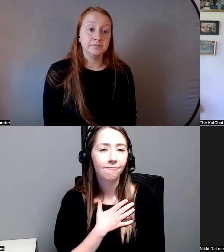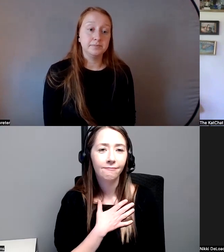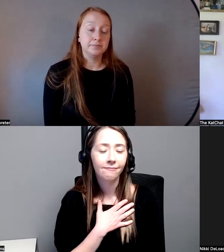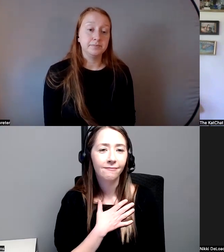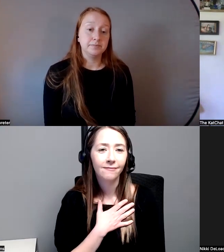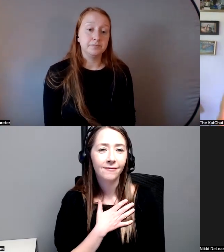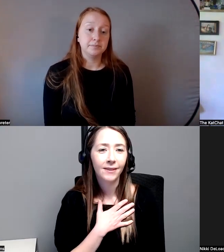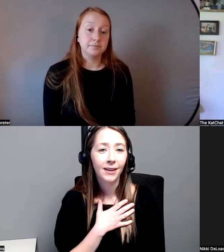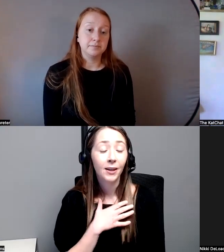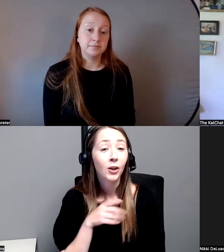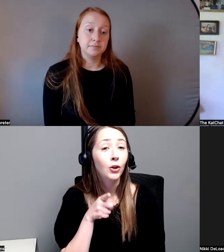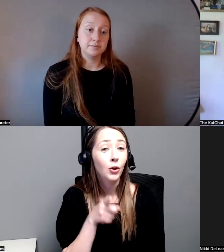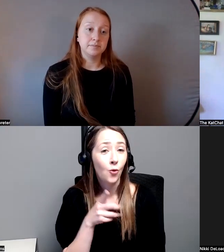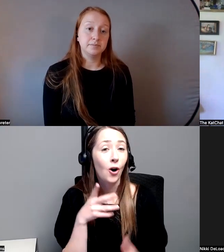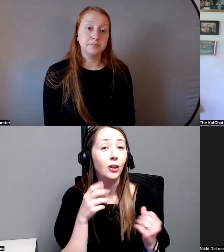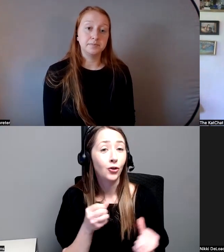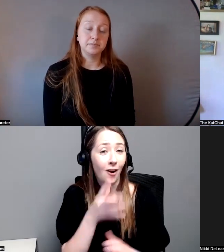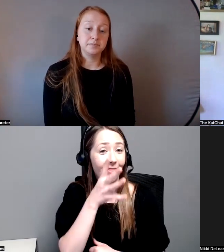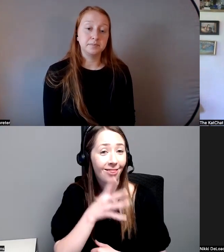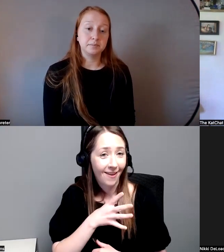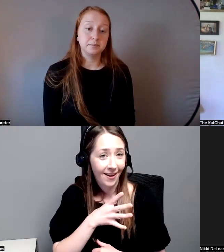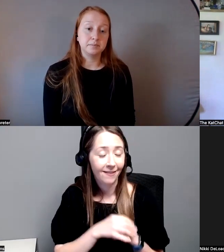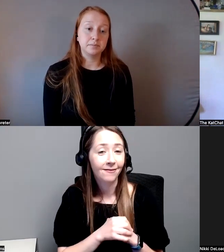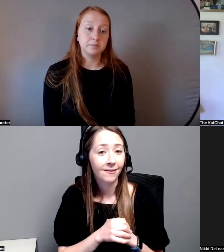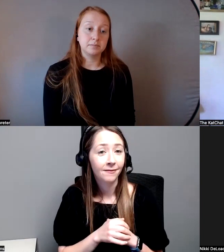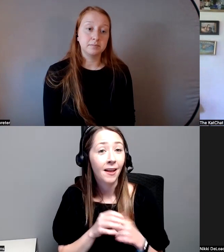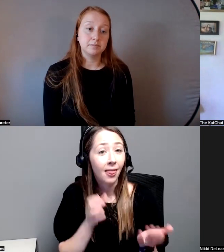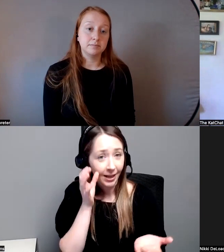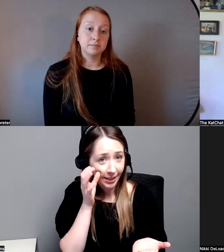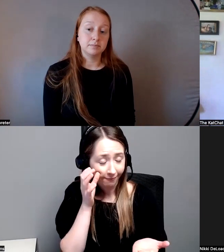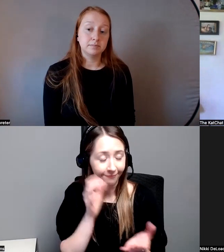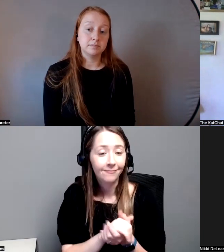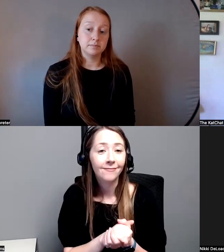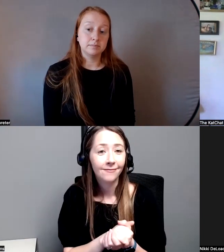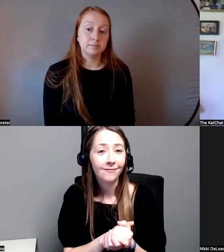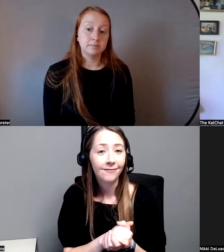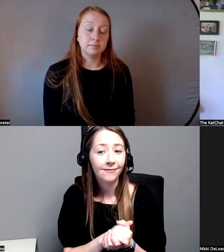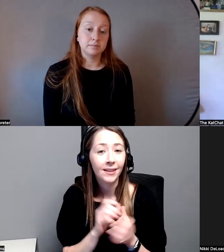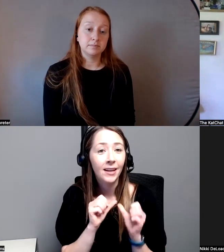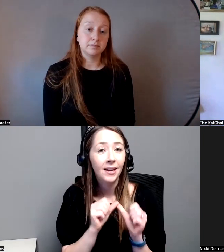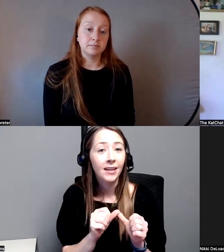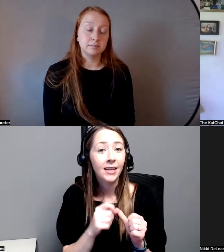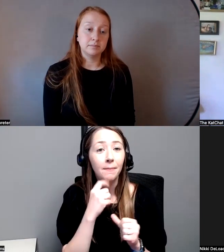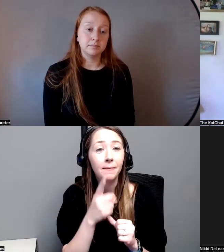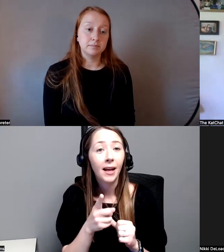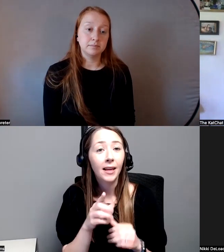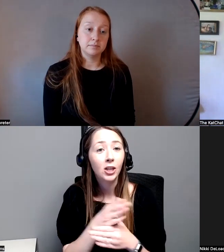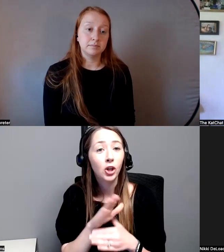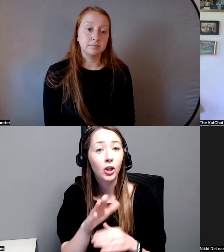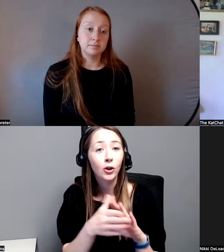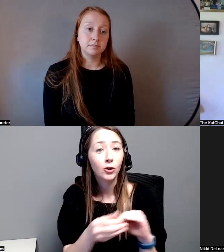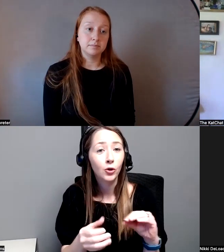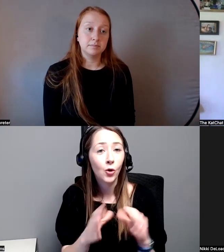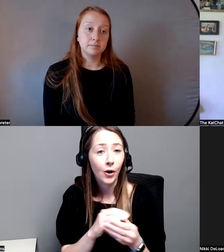Well, you're a strong lady. And listen, keep telling your story